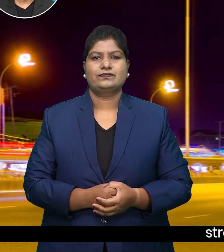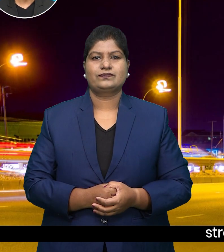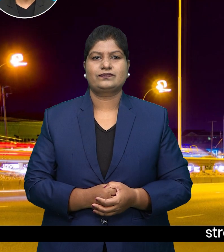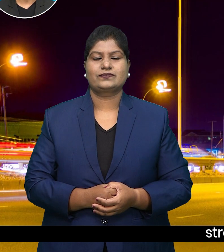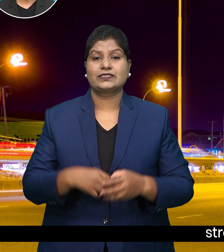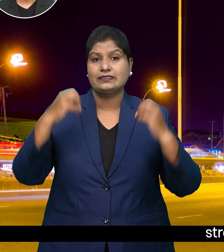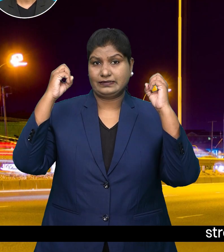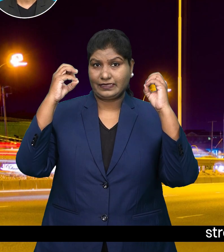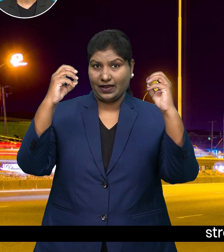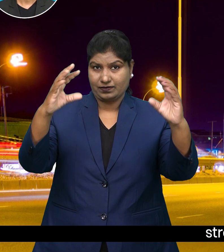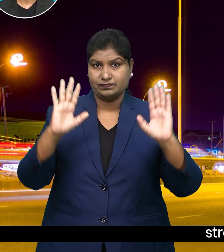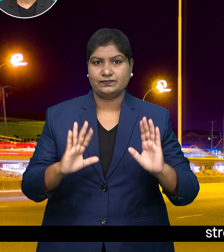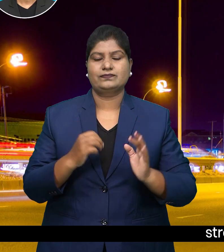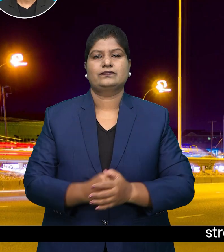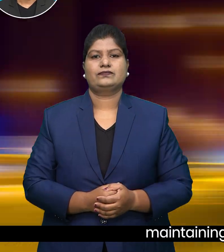street lighting,